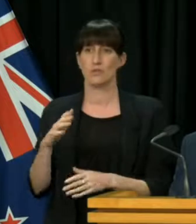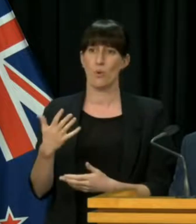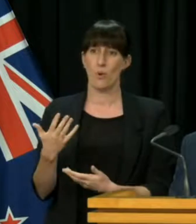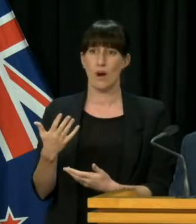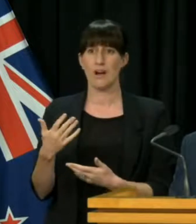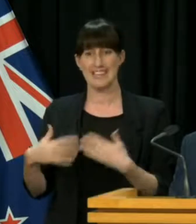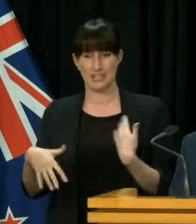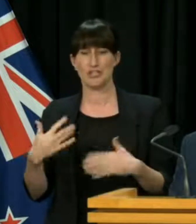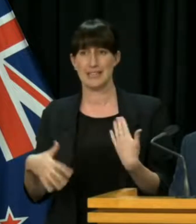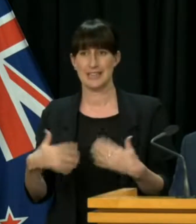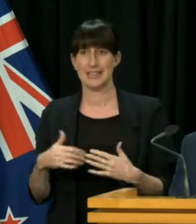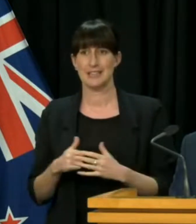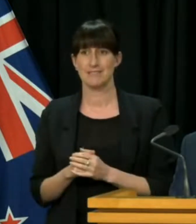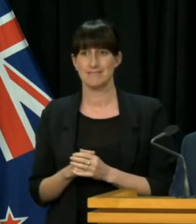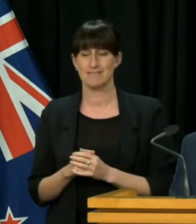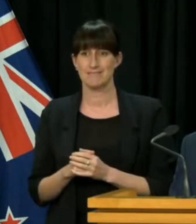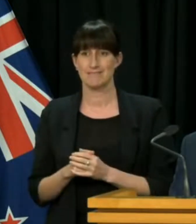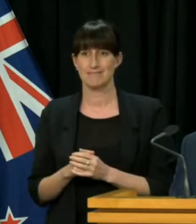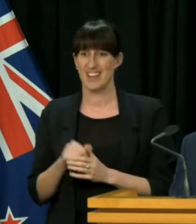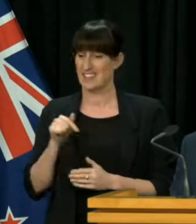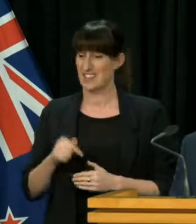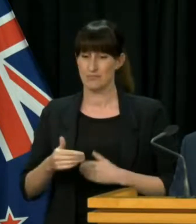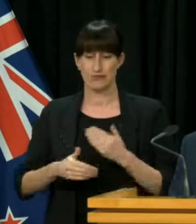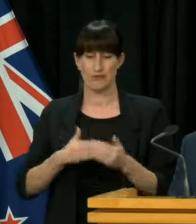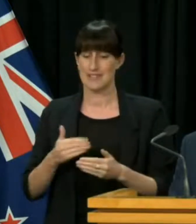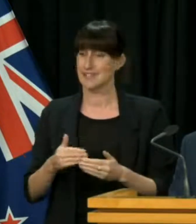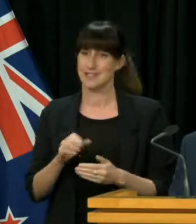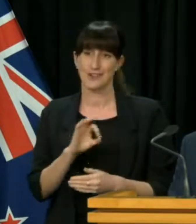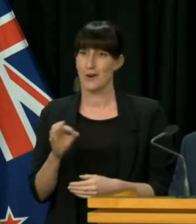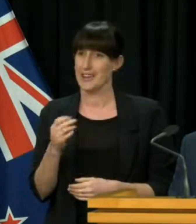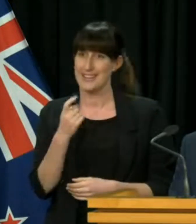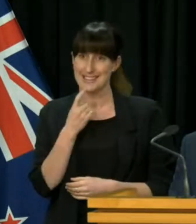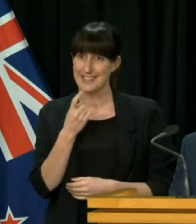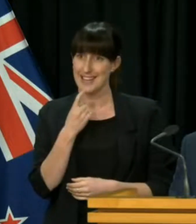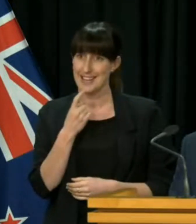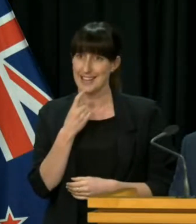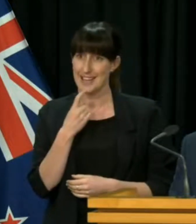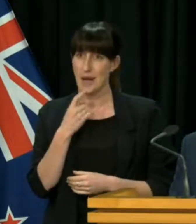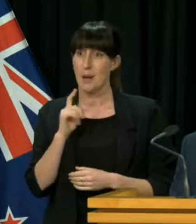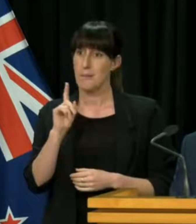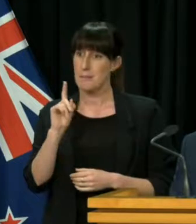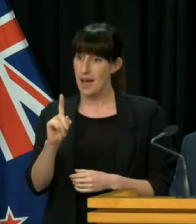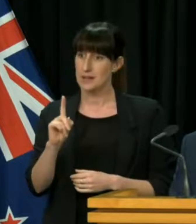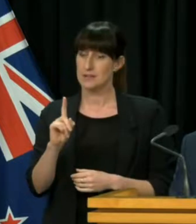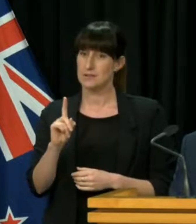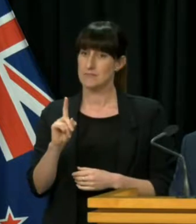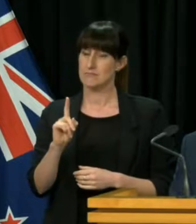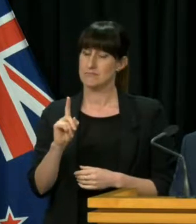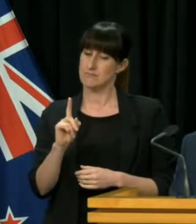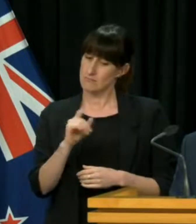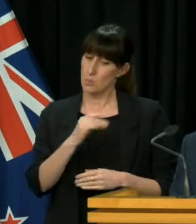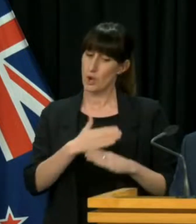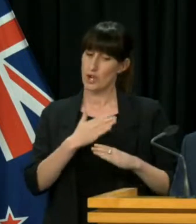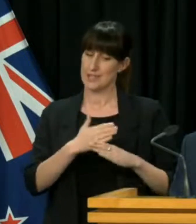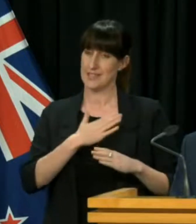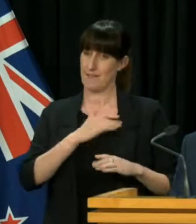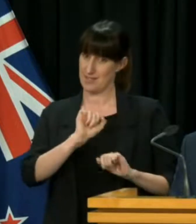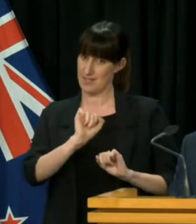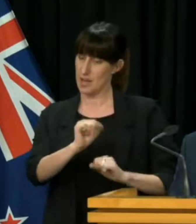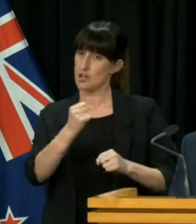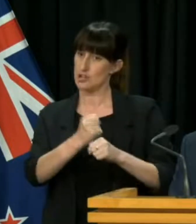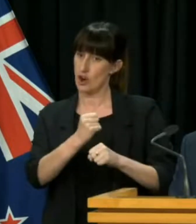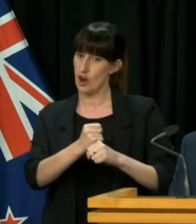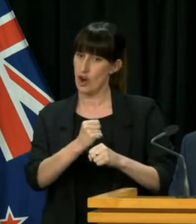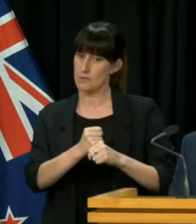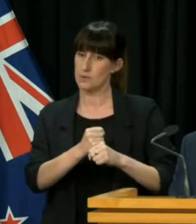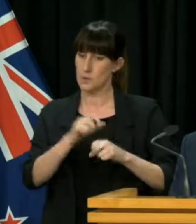There is no easy process from here, but it is the job of WorkSafe to make sure that if there are questions to